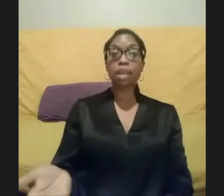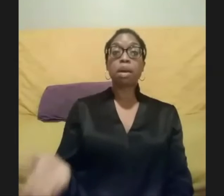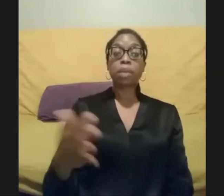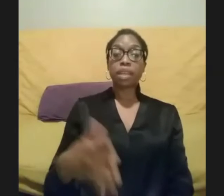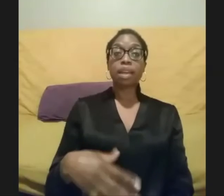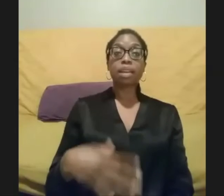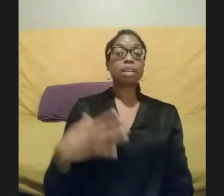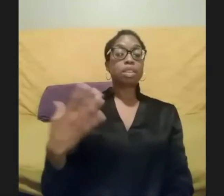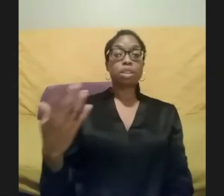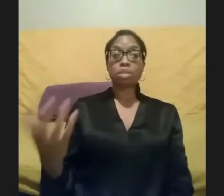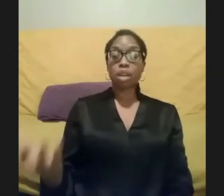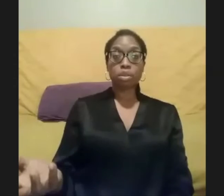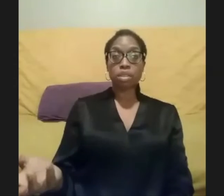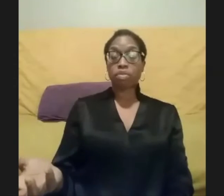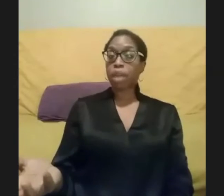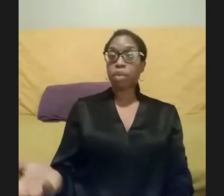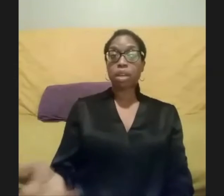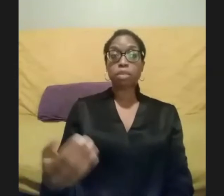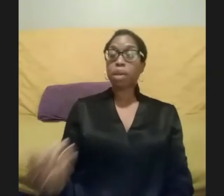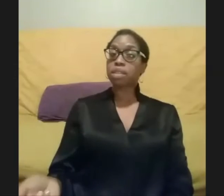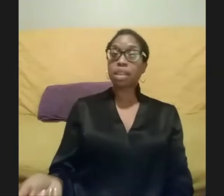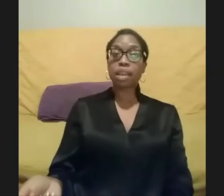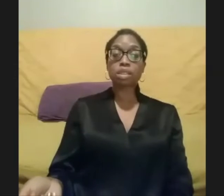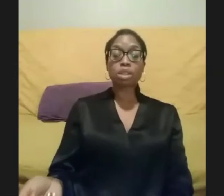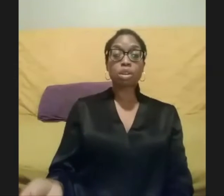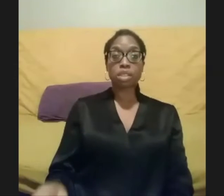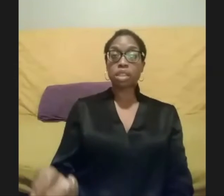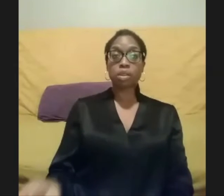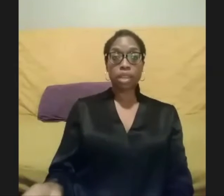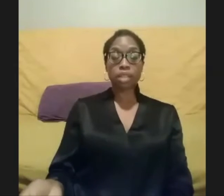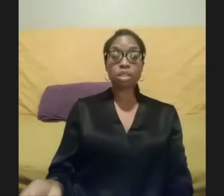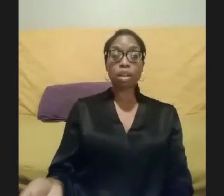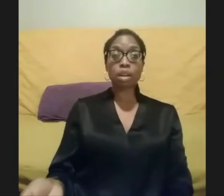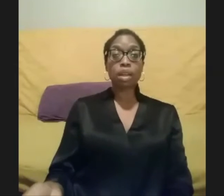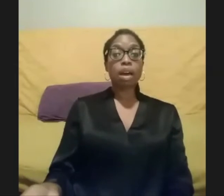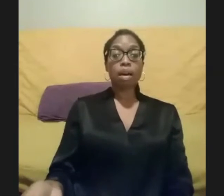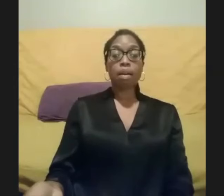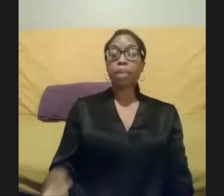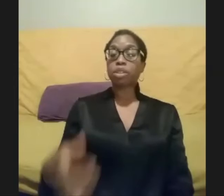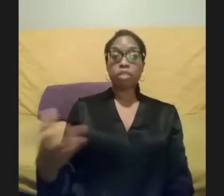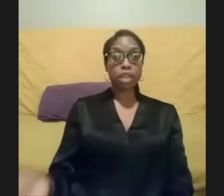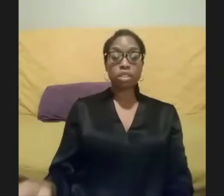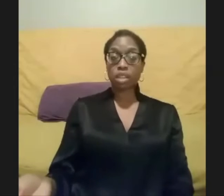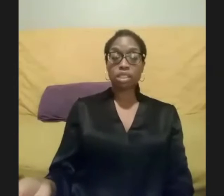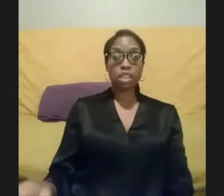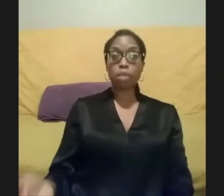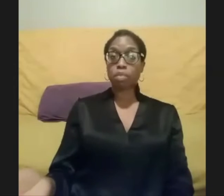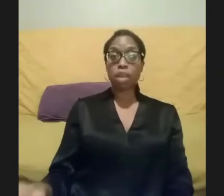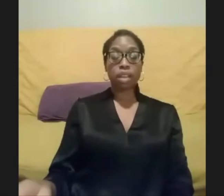But again, there's other things for men when it comes to prostate cancer or testicular cancer. I do have patients that I see, both male and